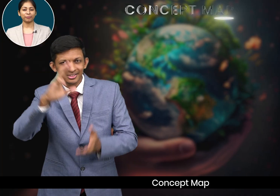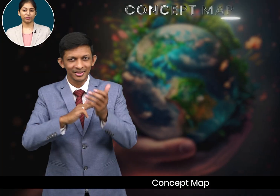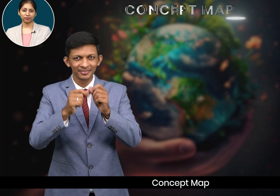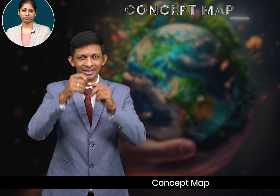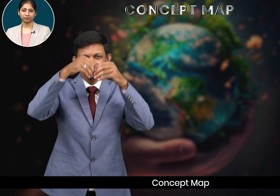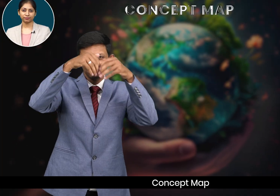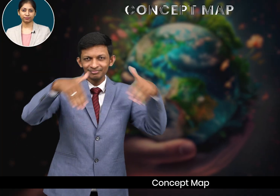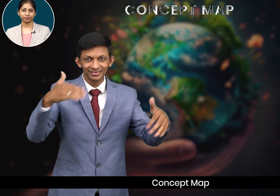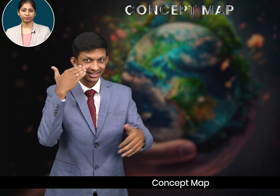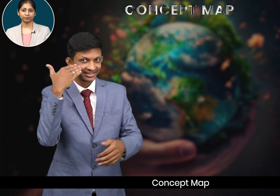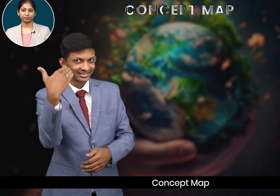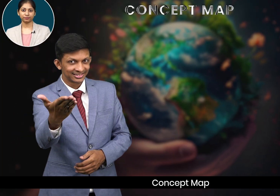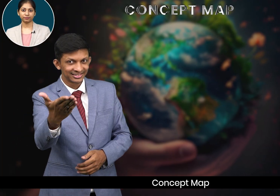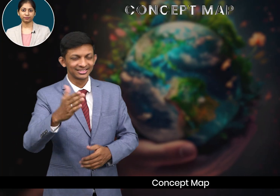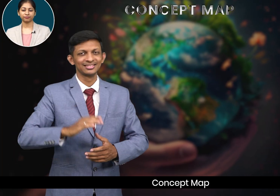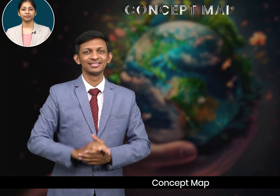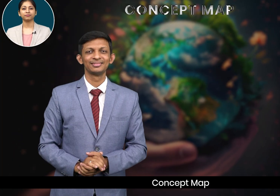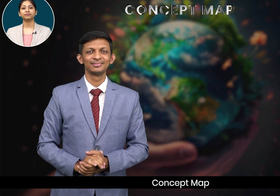Concept map.